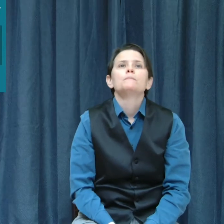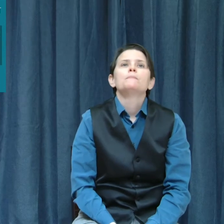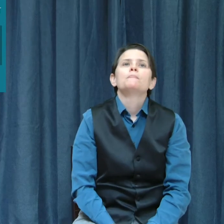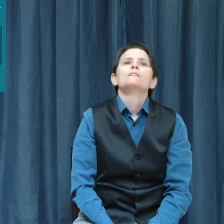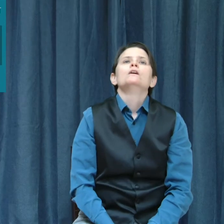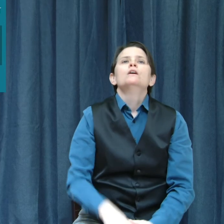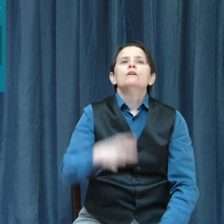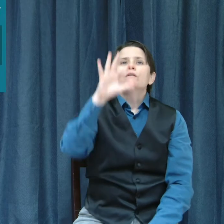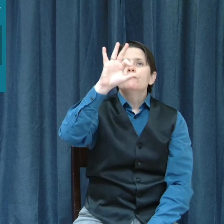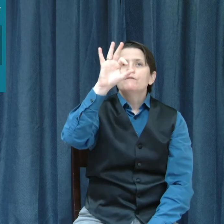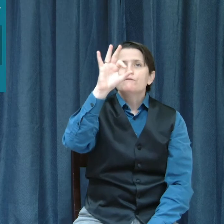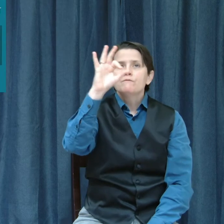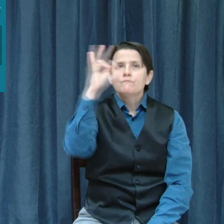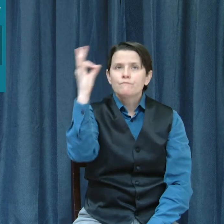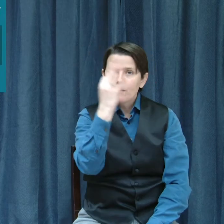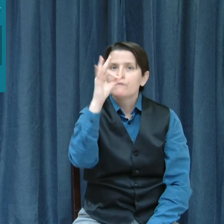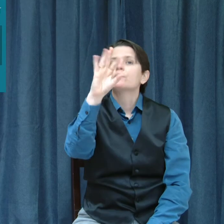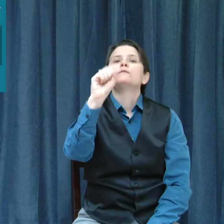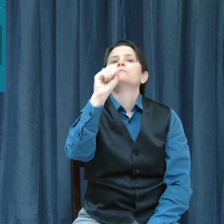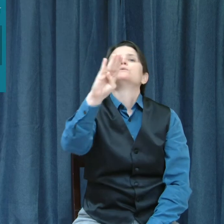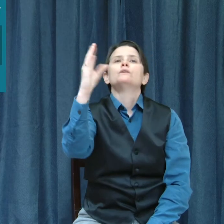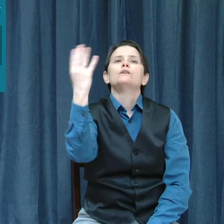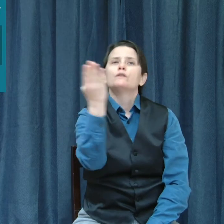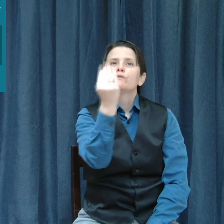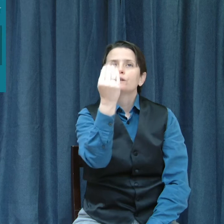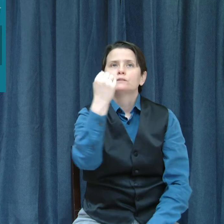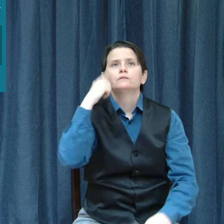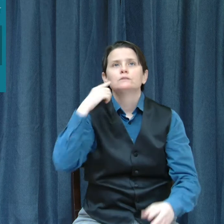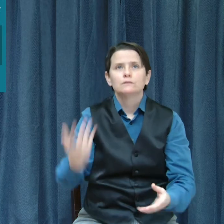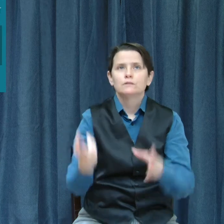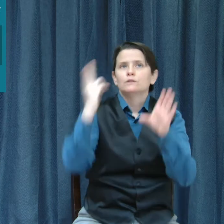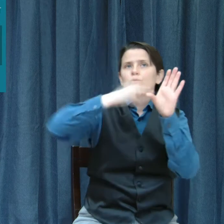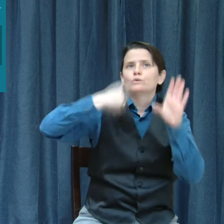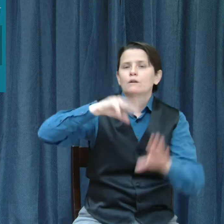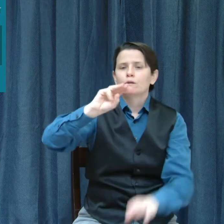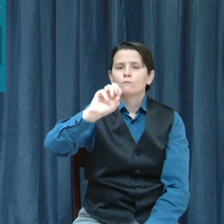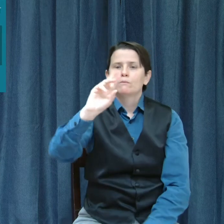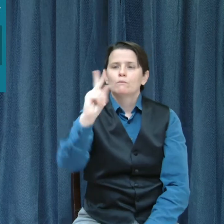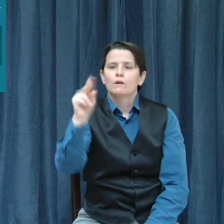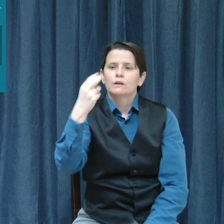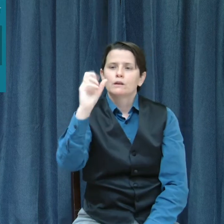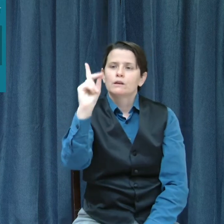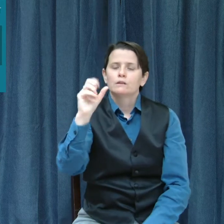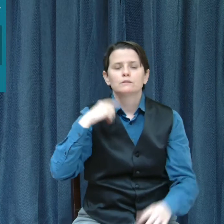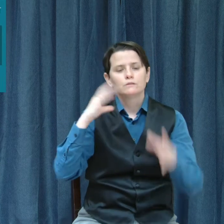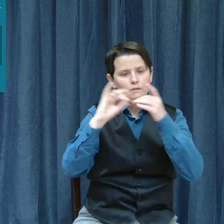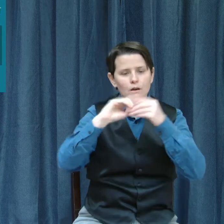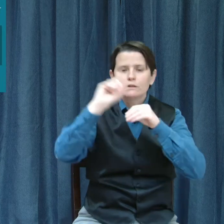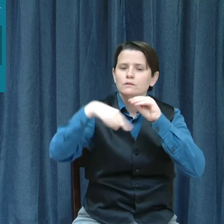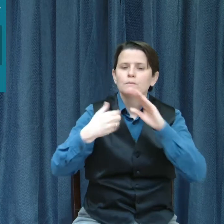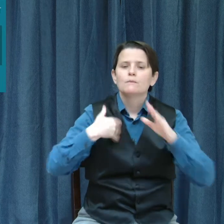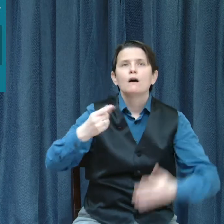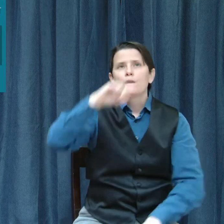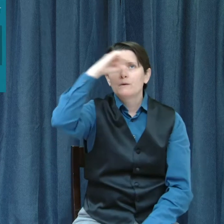and lively discussion about the many African-American ministers who shaped the Unity movement in its first 100 years. Be sure